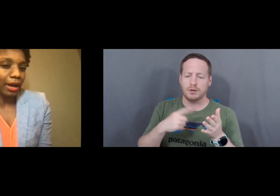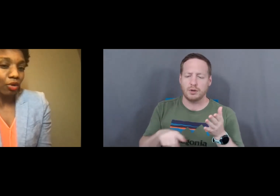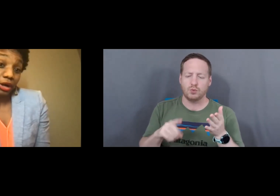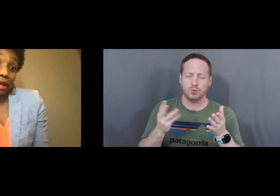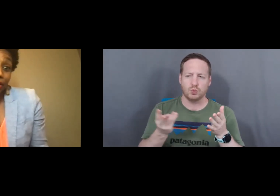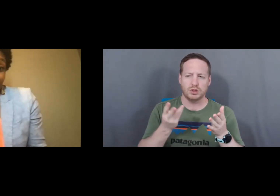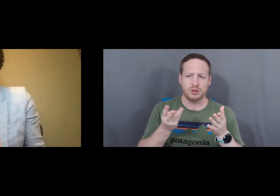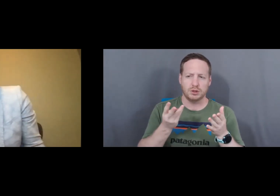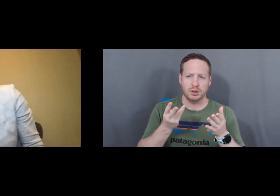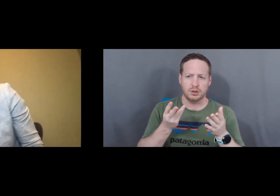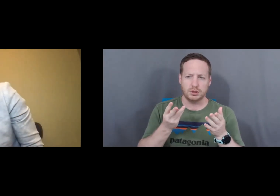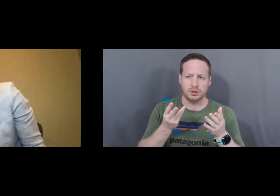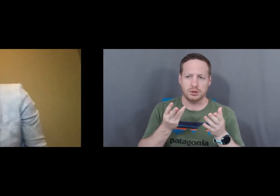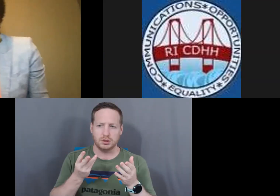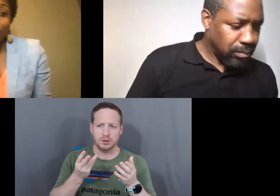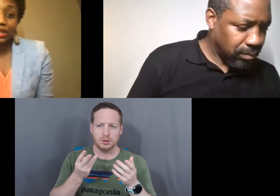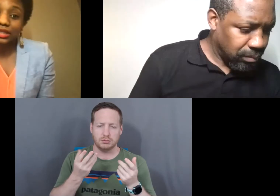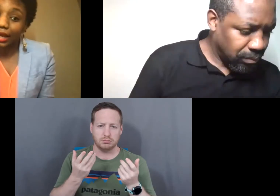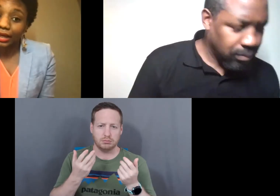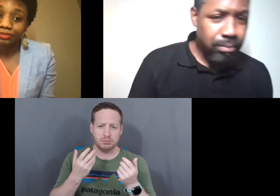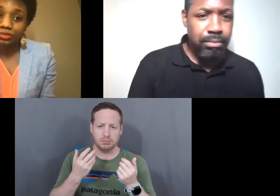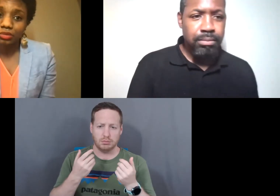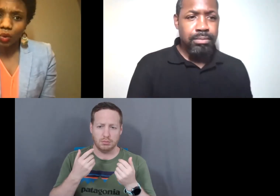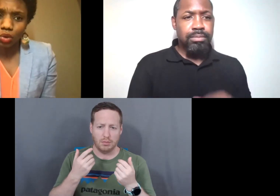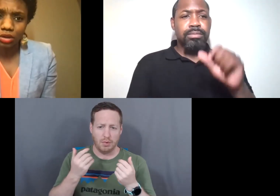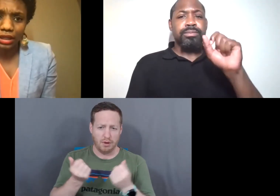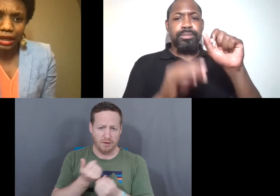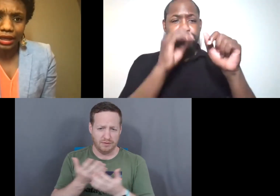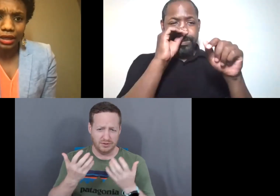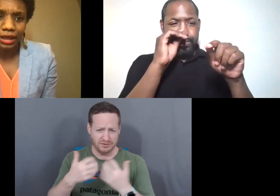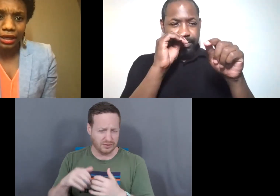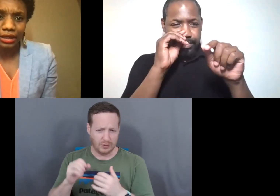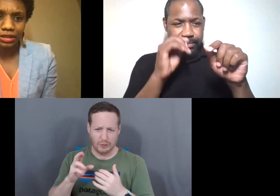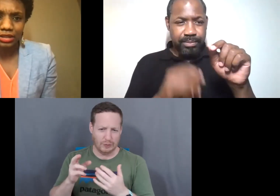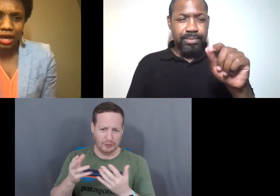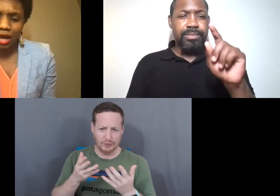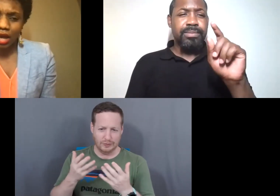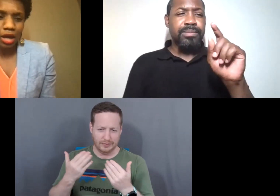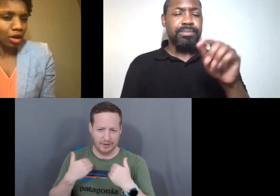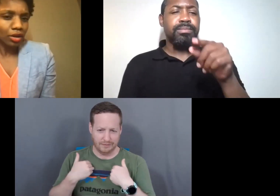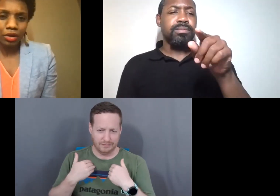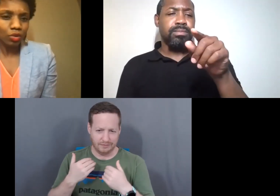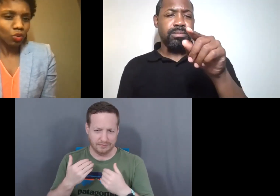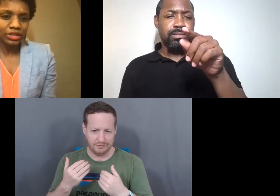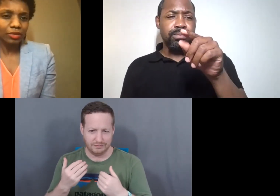or clarifying rather, about what next Wednesday will look like and what's the